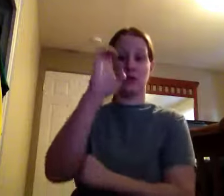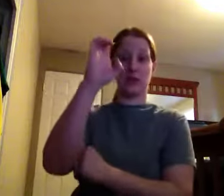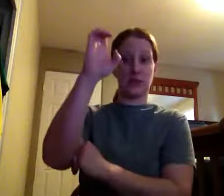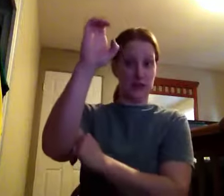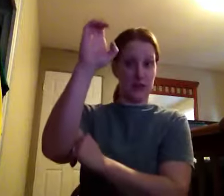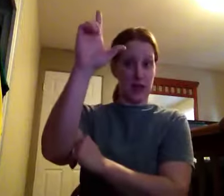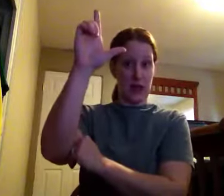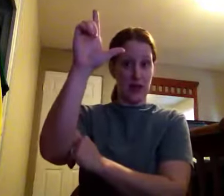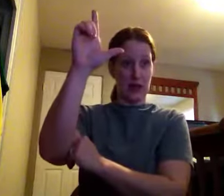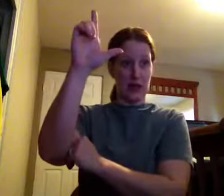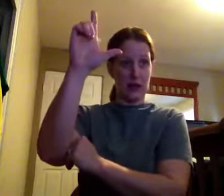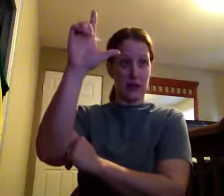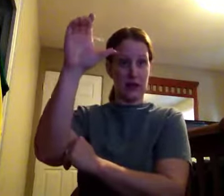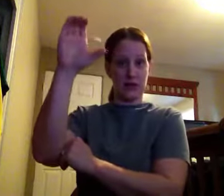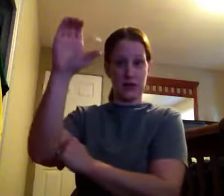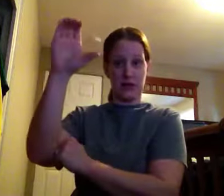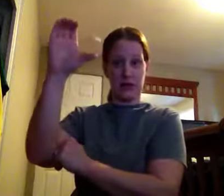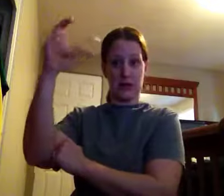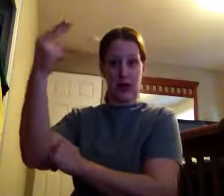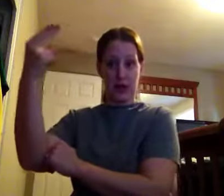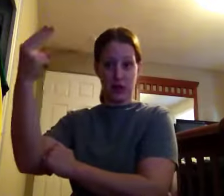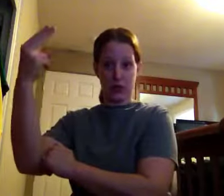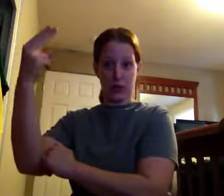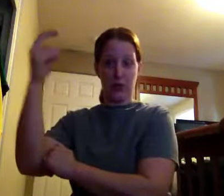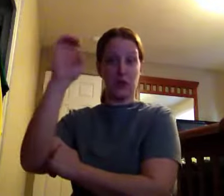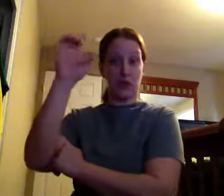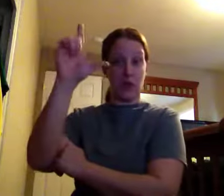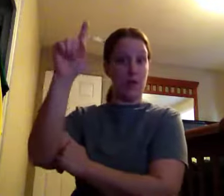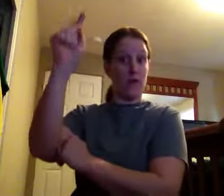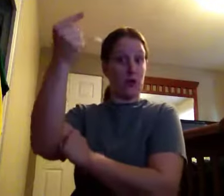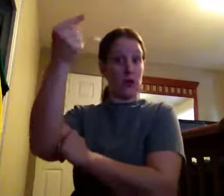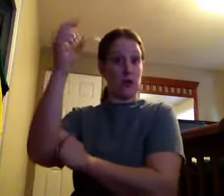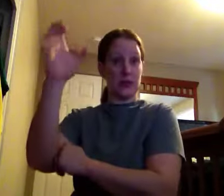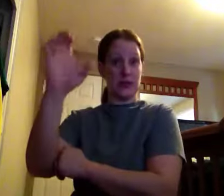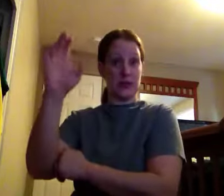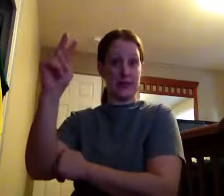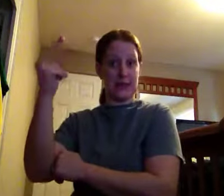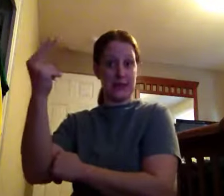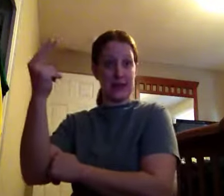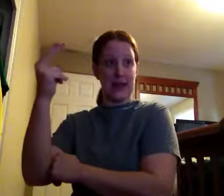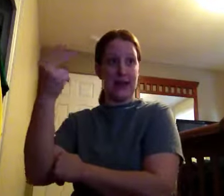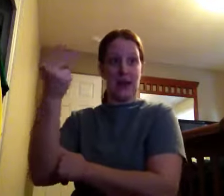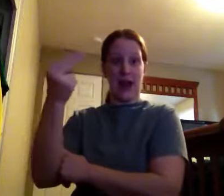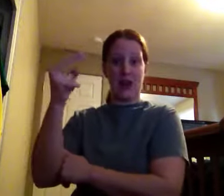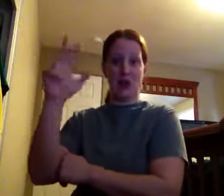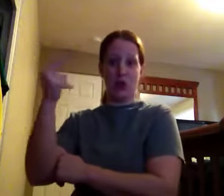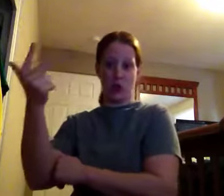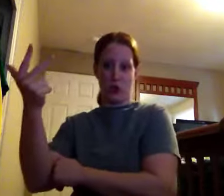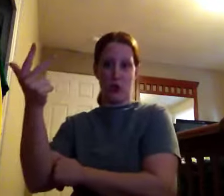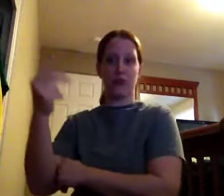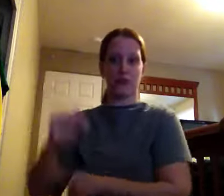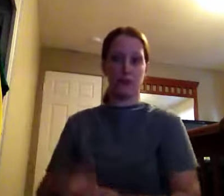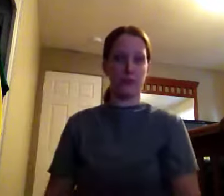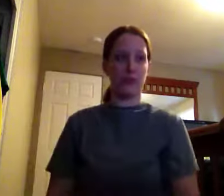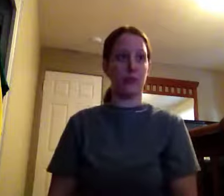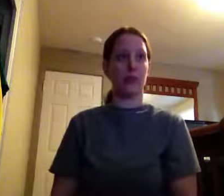ClCH. And I'm looking for the little numbers. Even though this says molecular formula, I'm not looking for molecular formula first. I need to find the